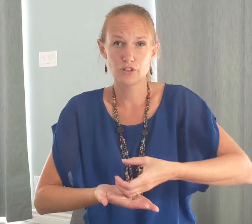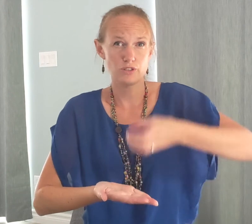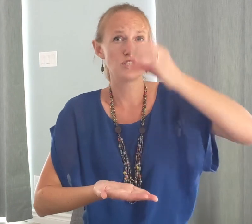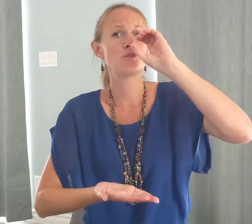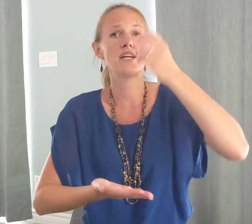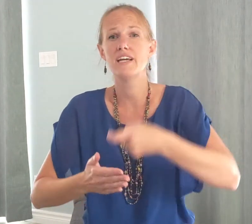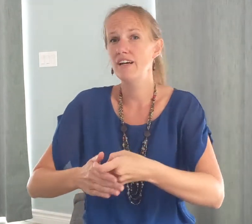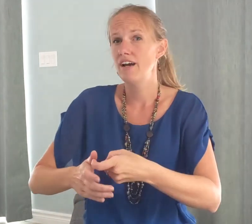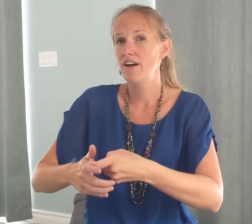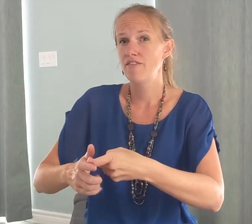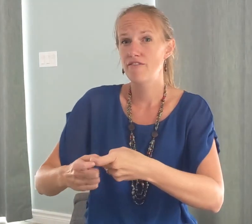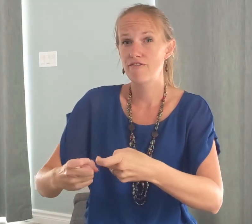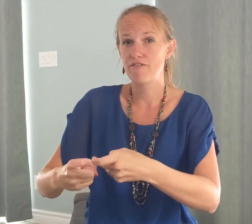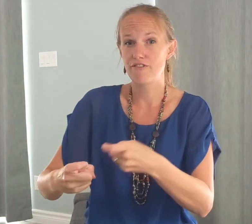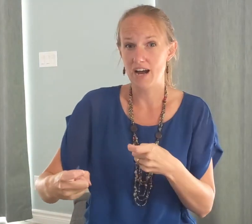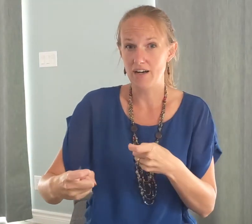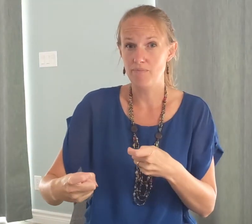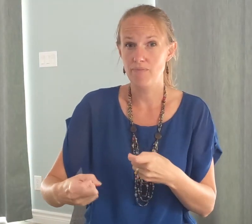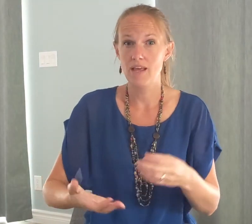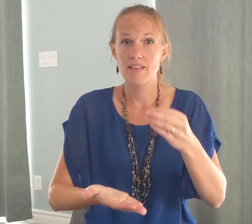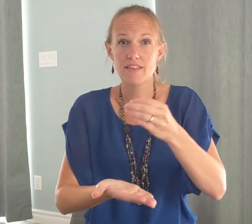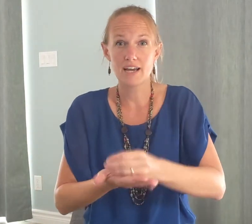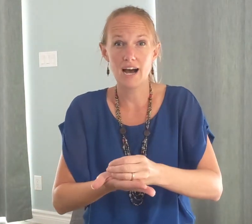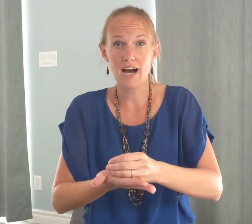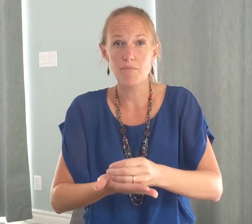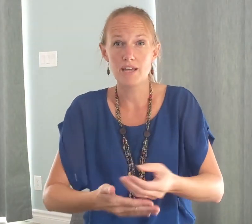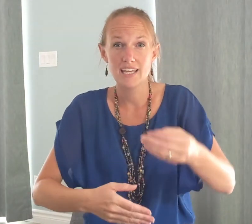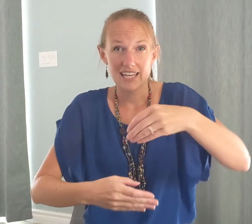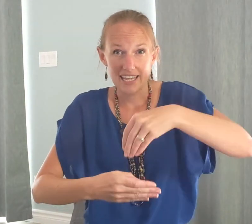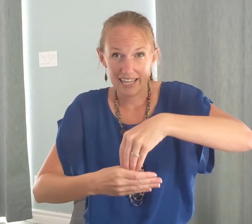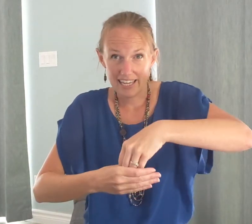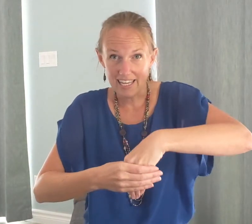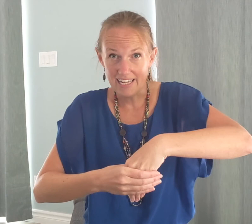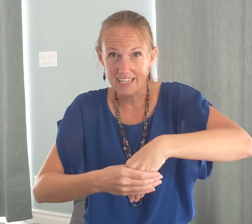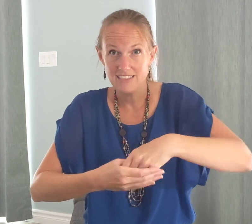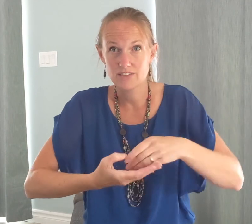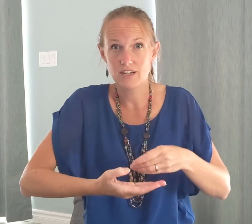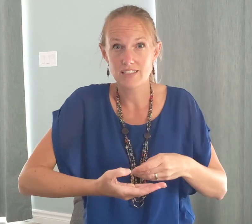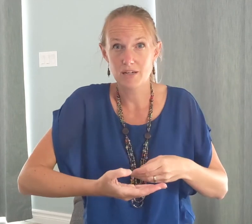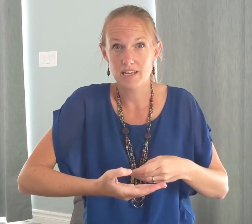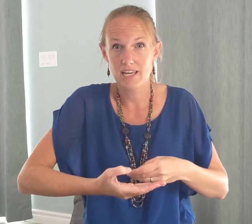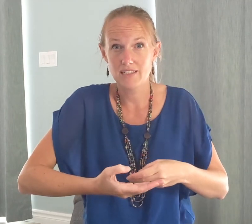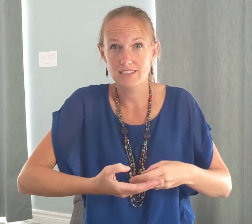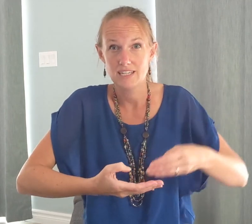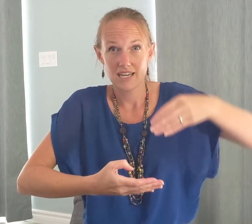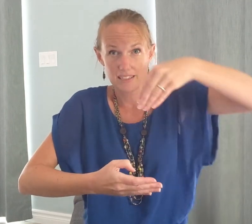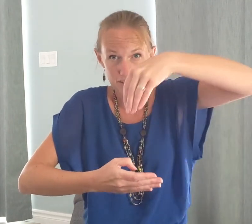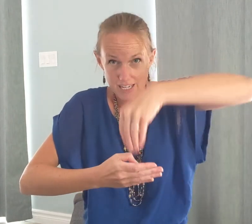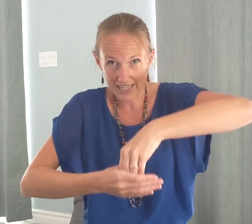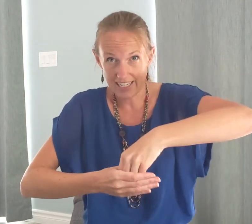So drink from the cup in, so non-dominant hand, and then you tuck it